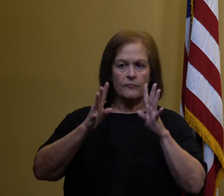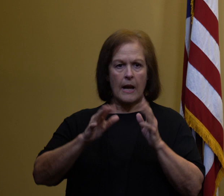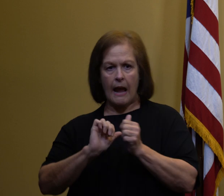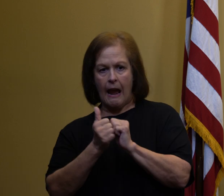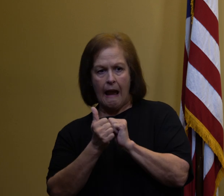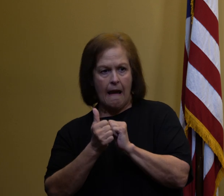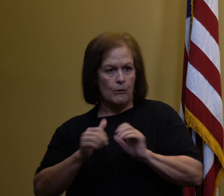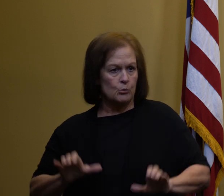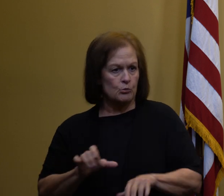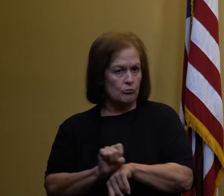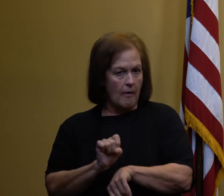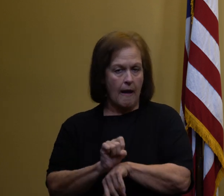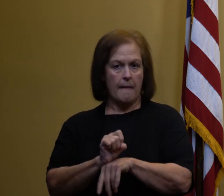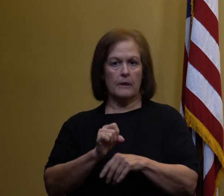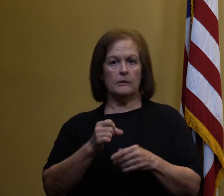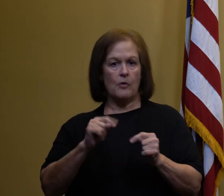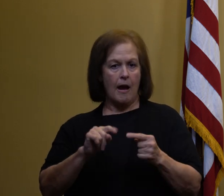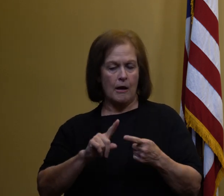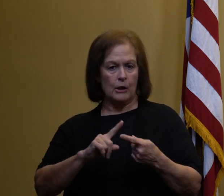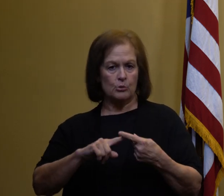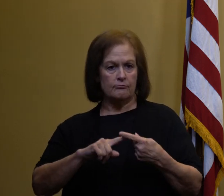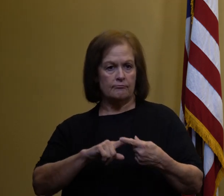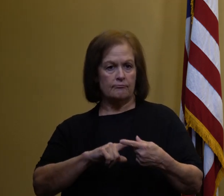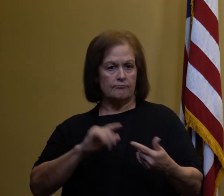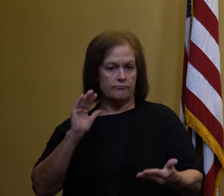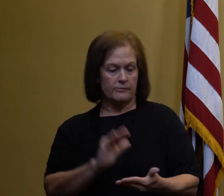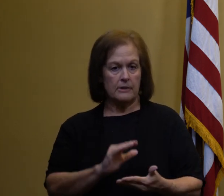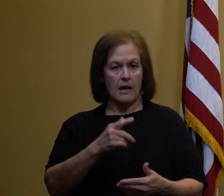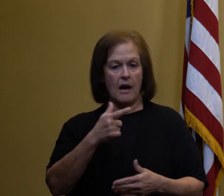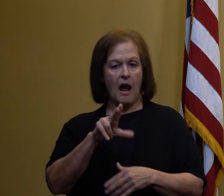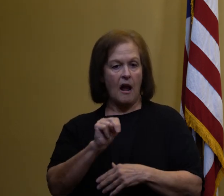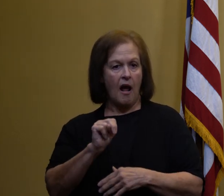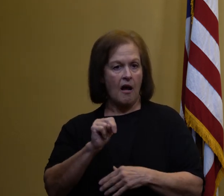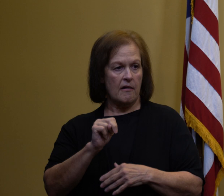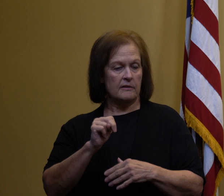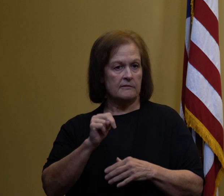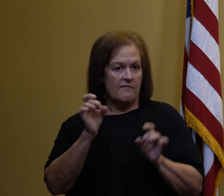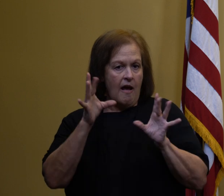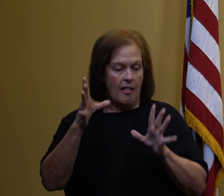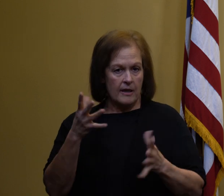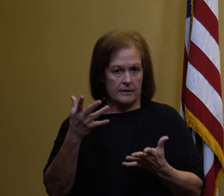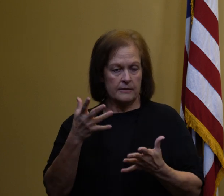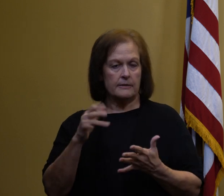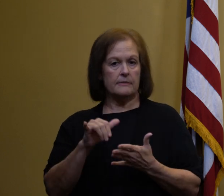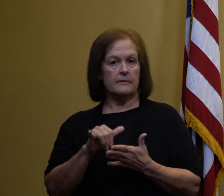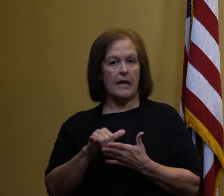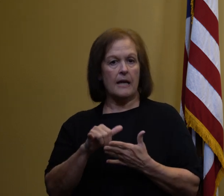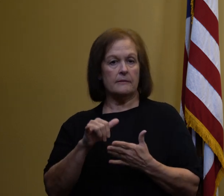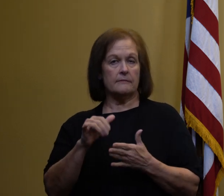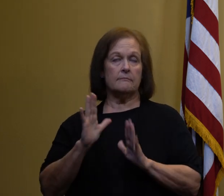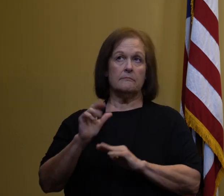approaches to curbing gun violence, that we're moving in the right direction. I pull it all the way back